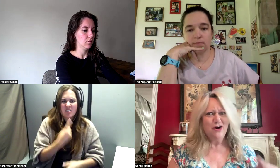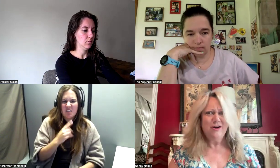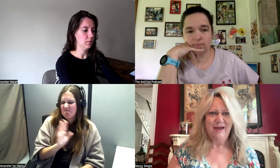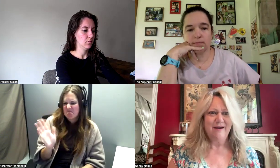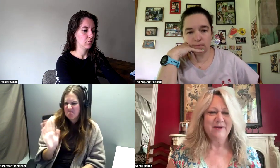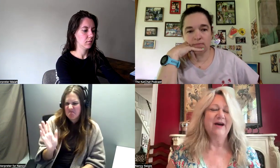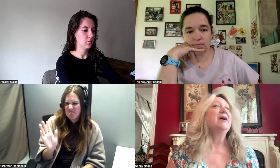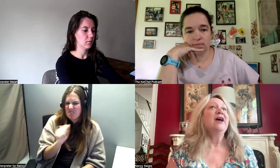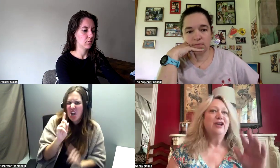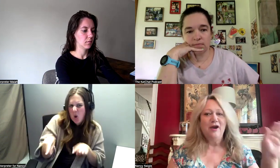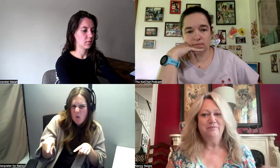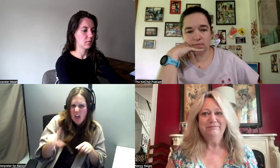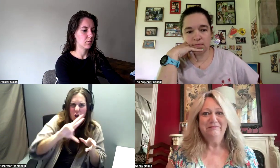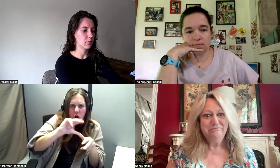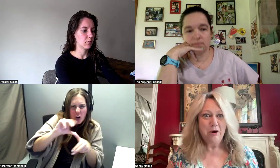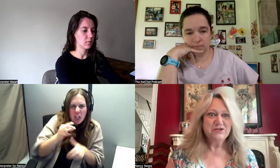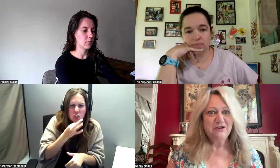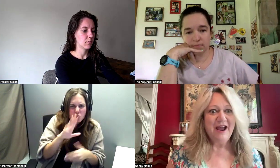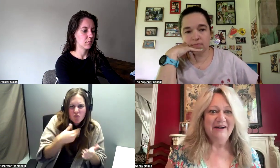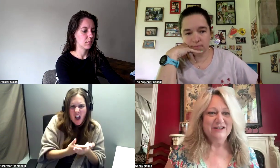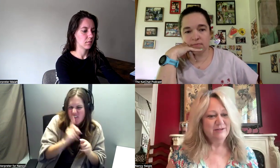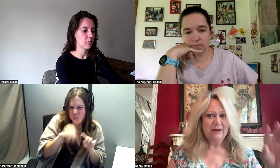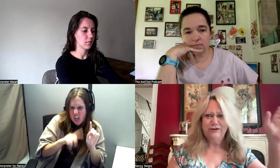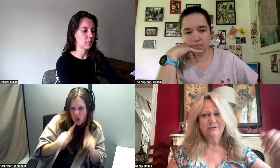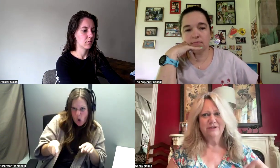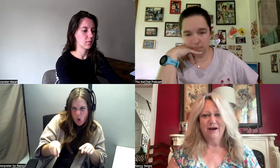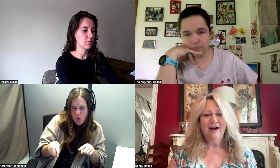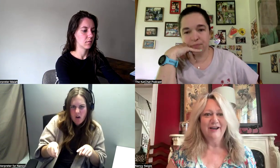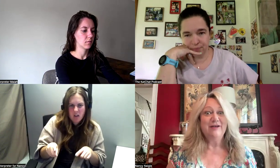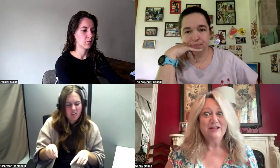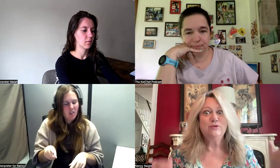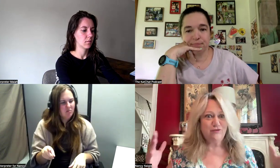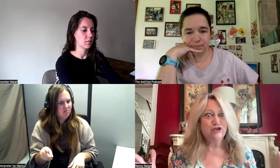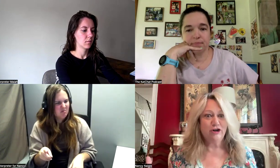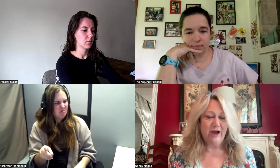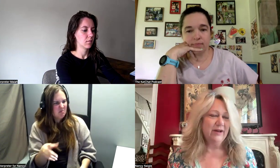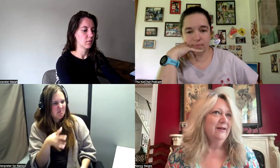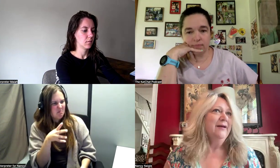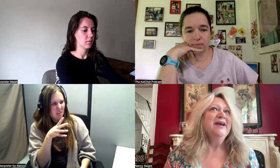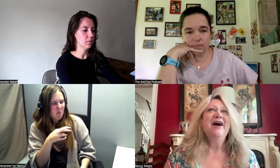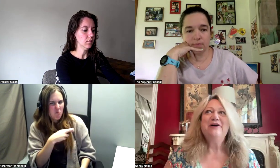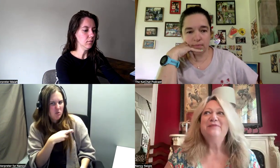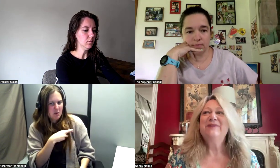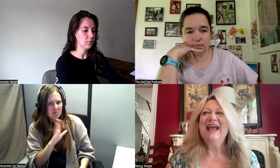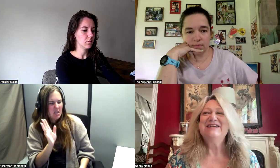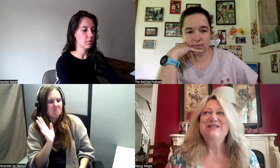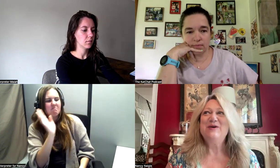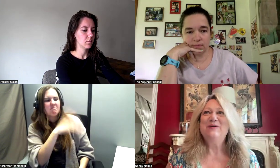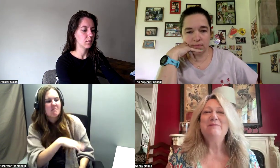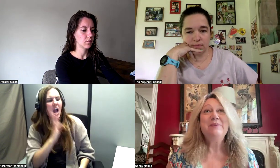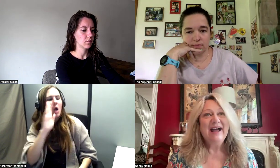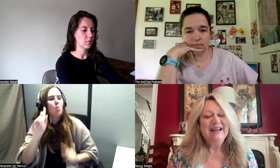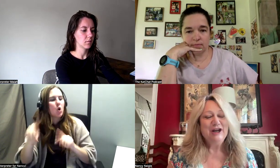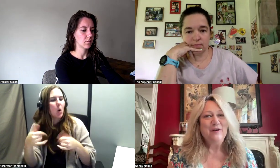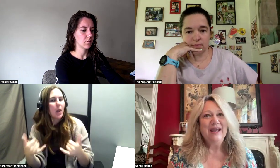There's a hurricane coming up, bossing her around, and she was like, nah, and then she was for sure going. And